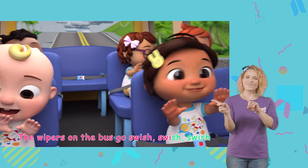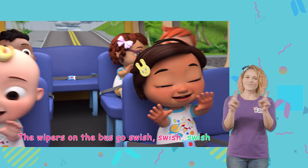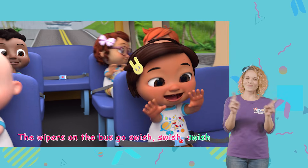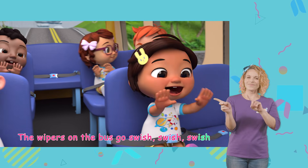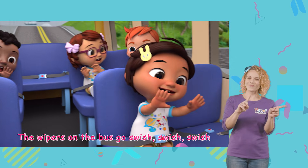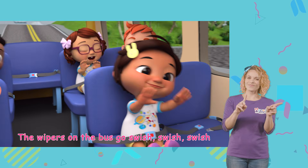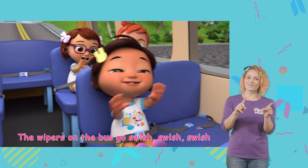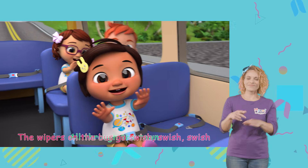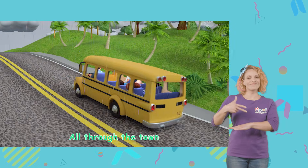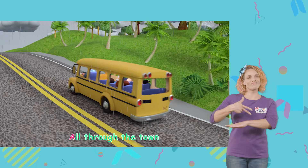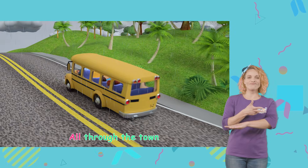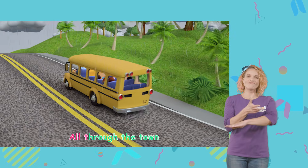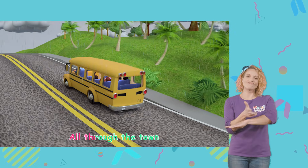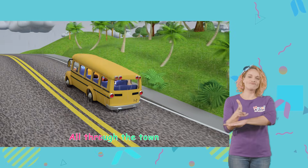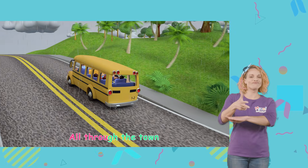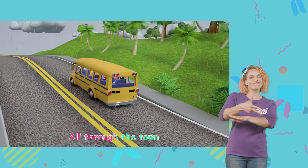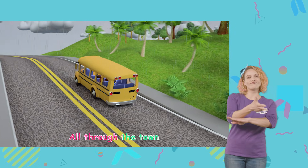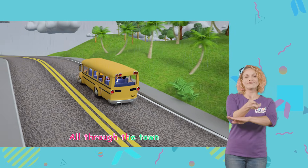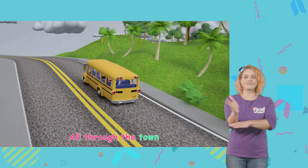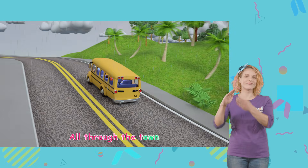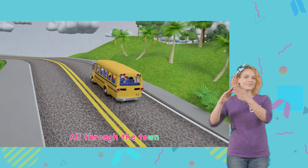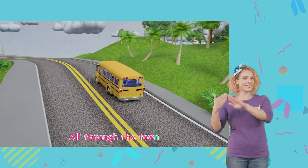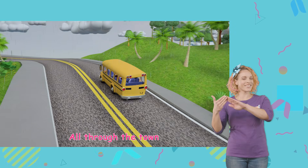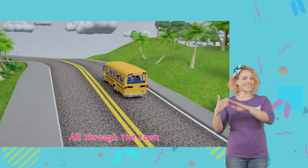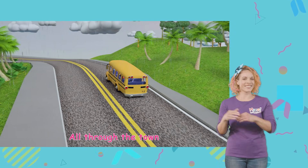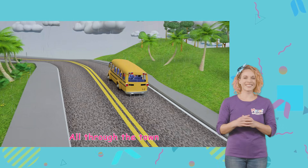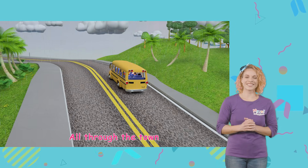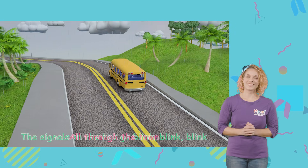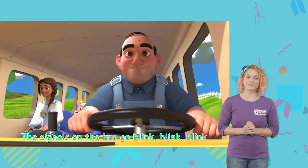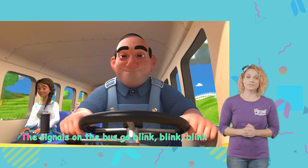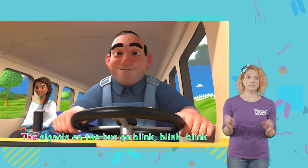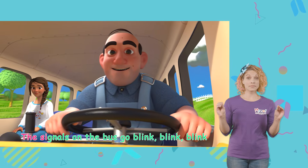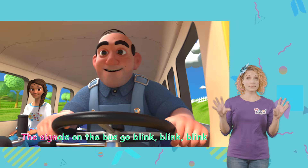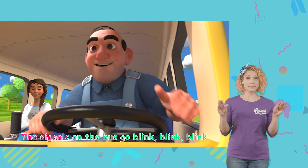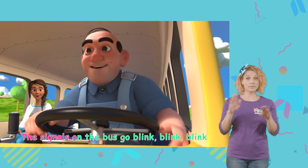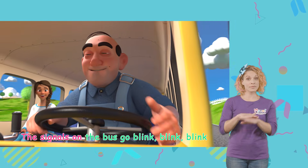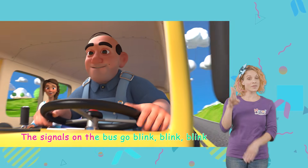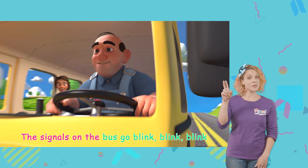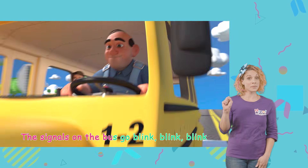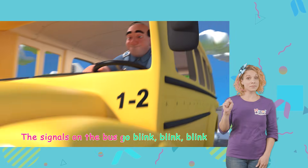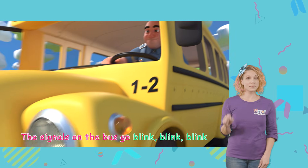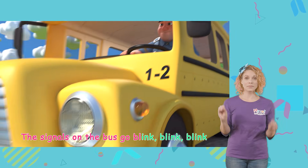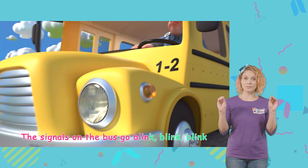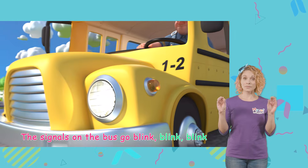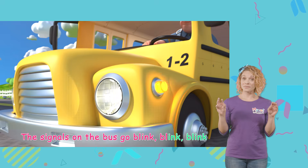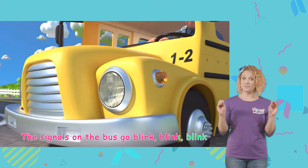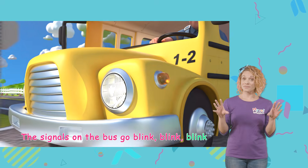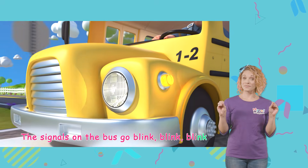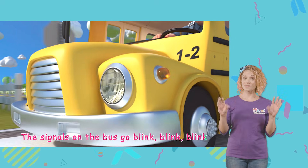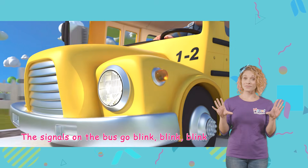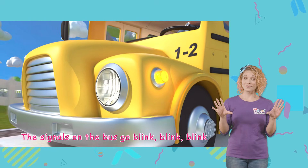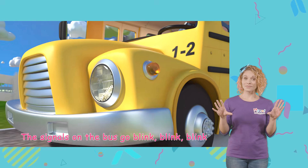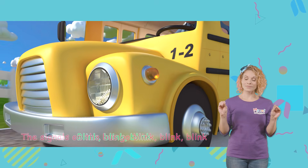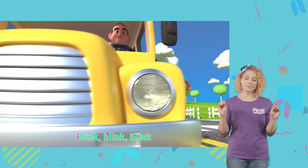swish, swish, swish, all through the town. The signals on the bus go blink,